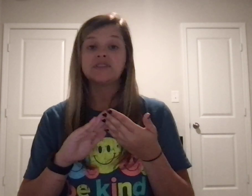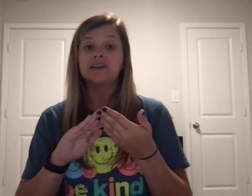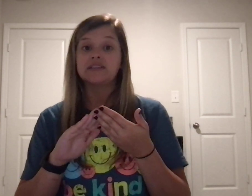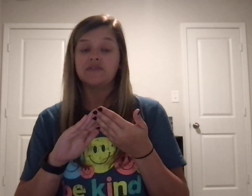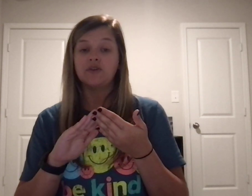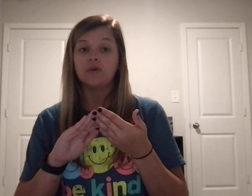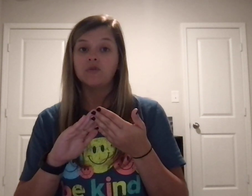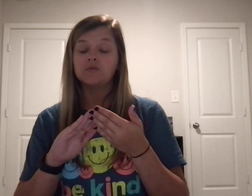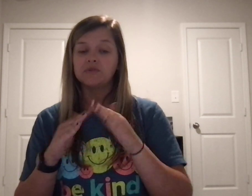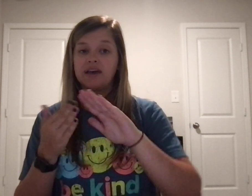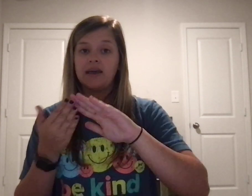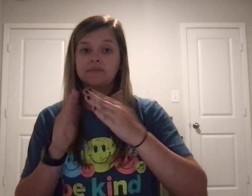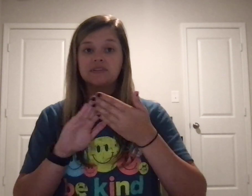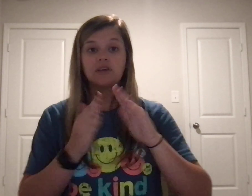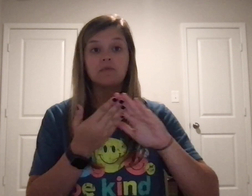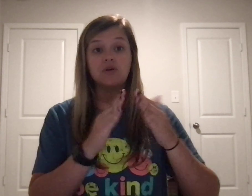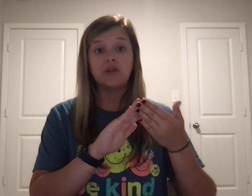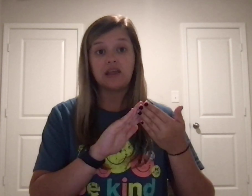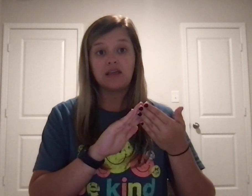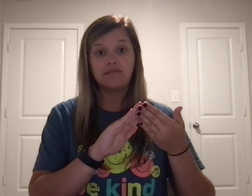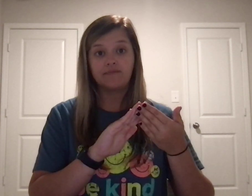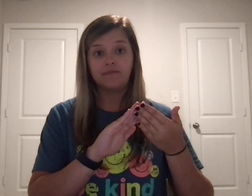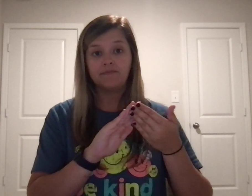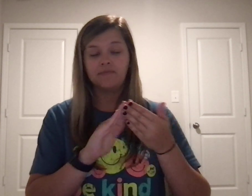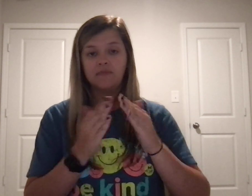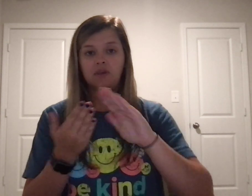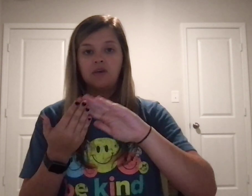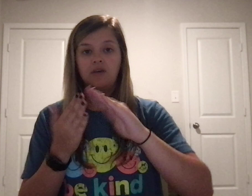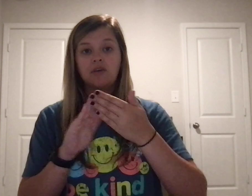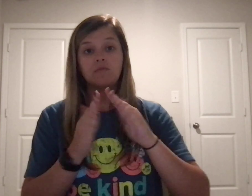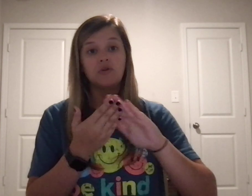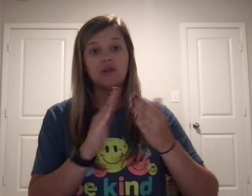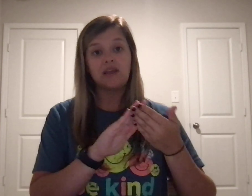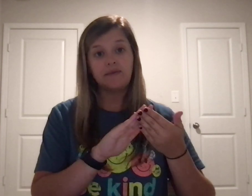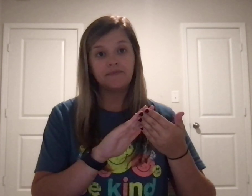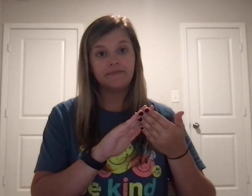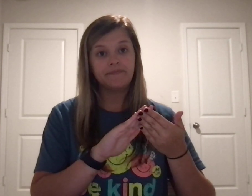Versus if you do it multiple times, community, community.